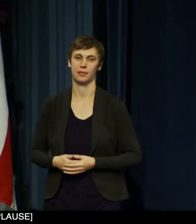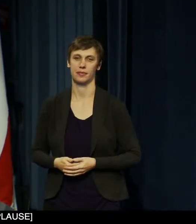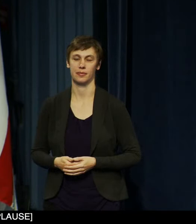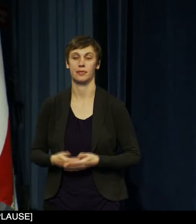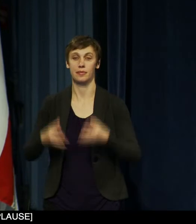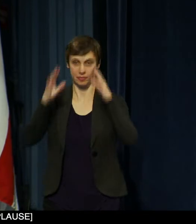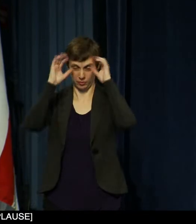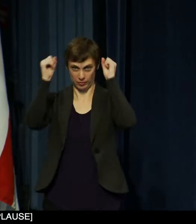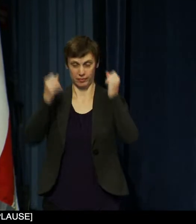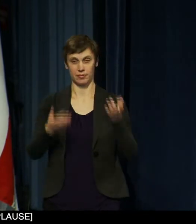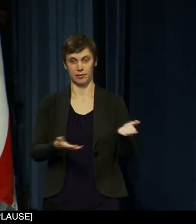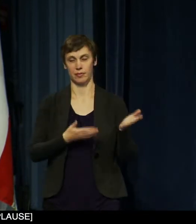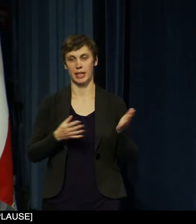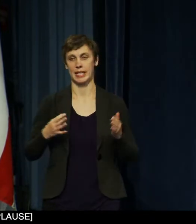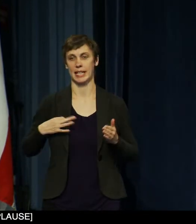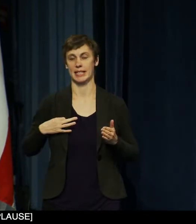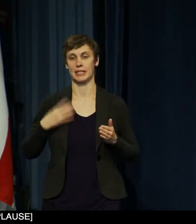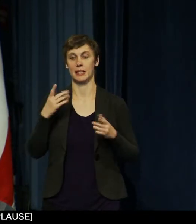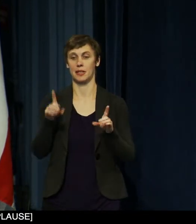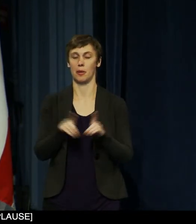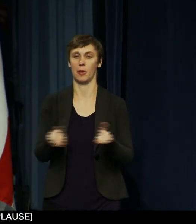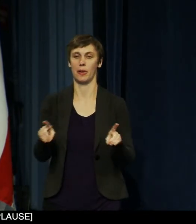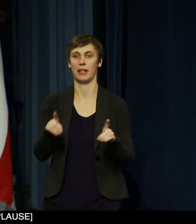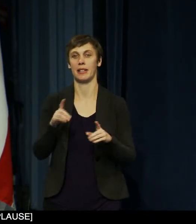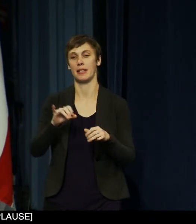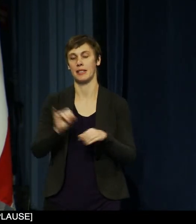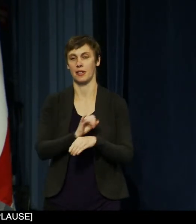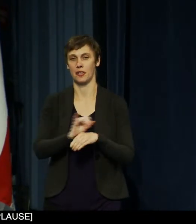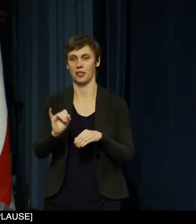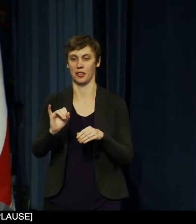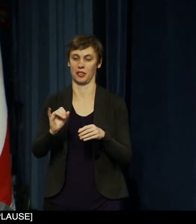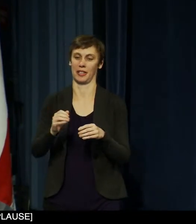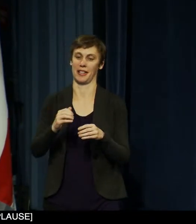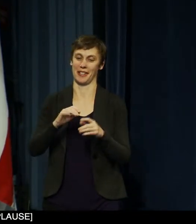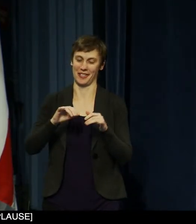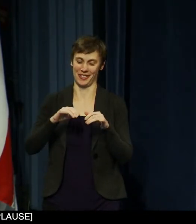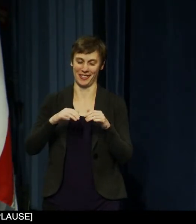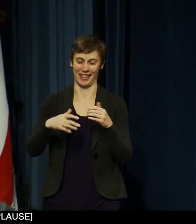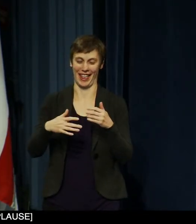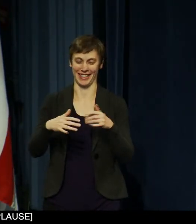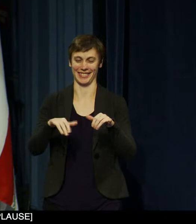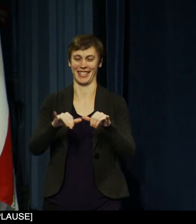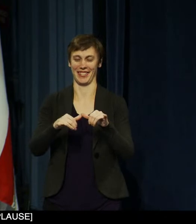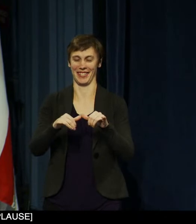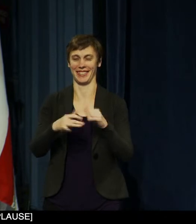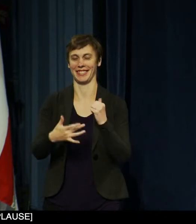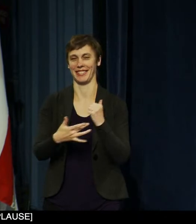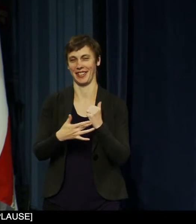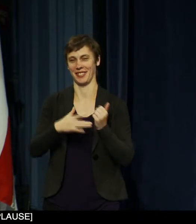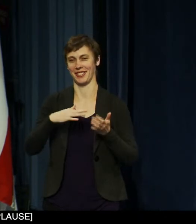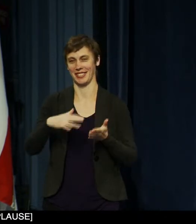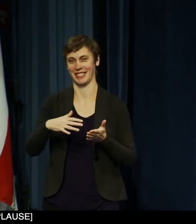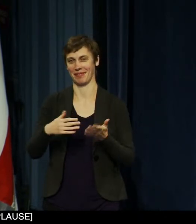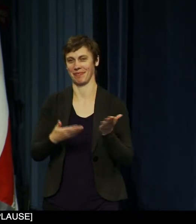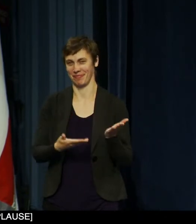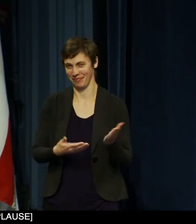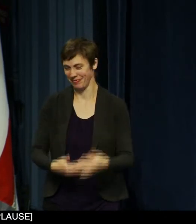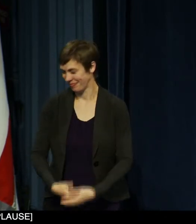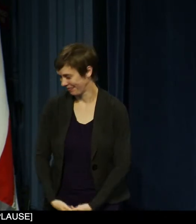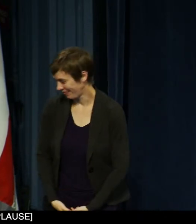Mr. President, the candidates for the Diploma in Industrial Engineering Technology. Ana Acosta